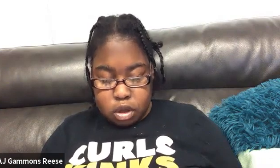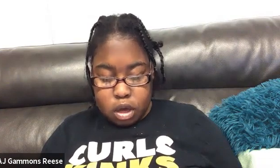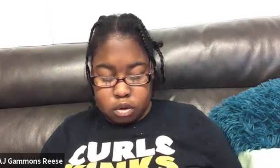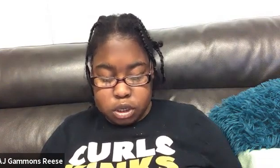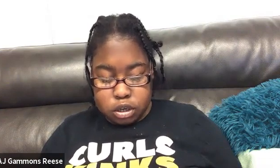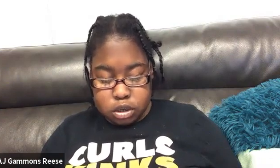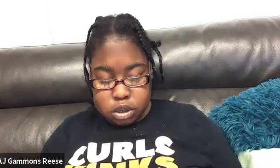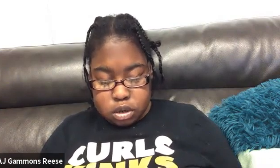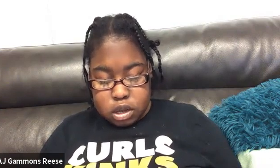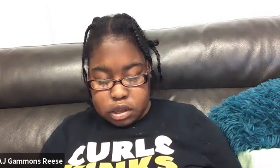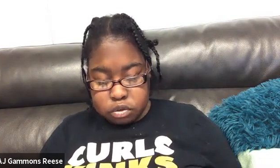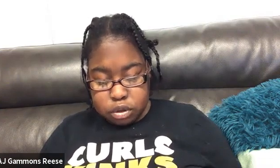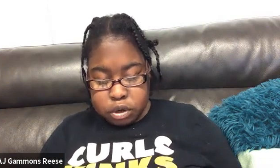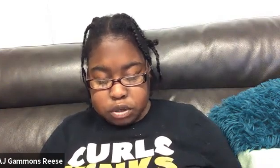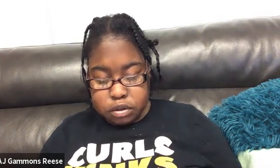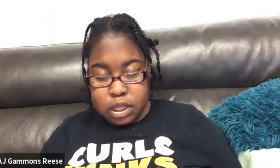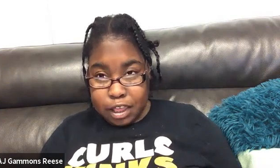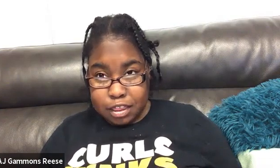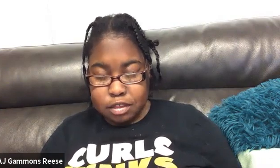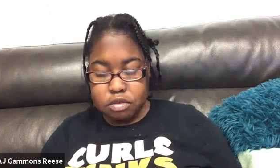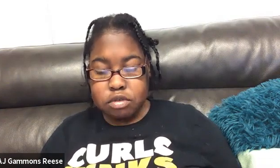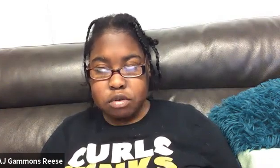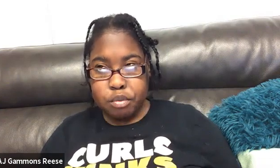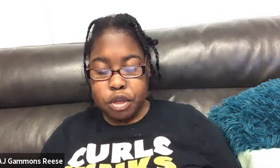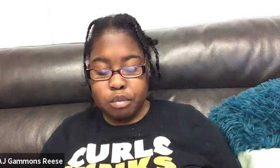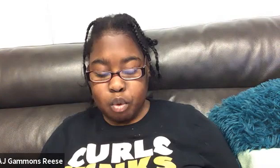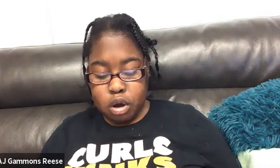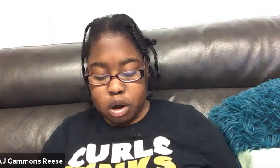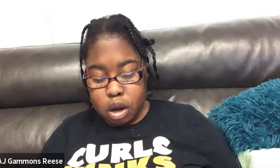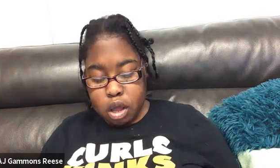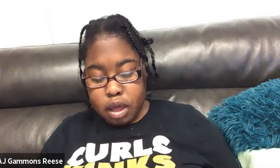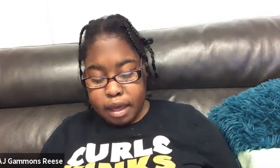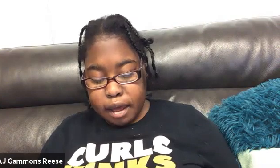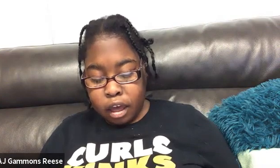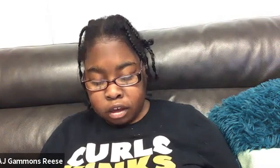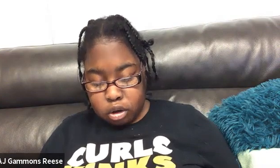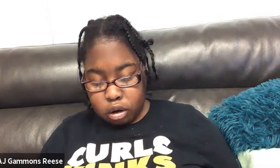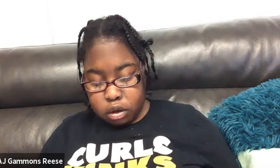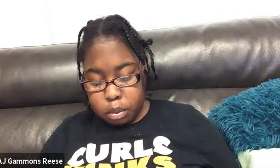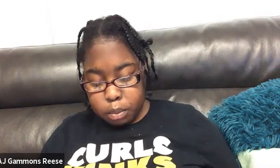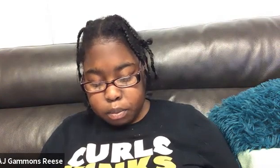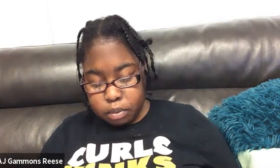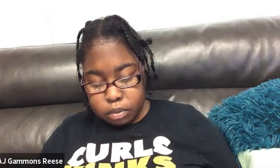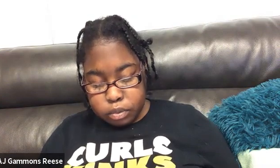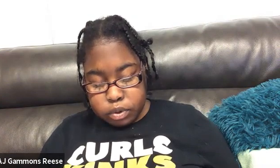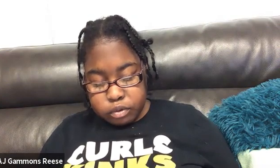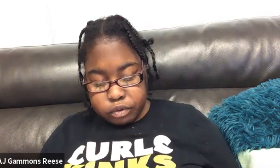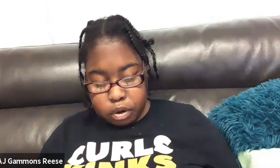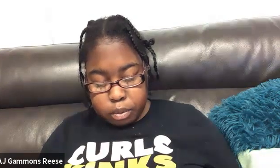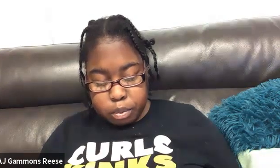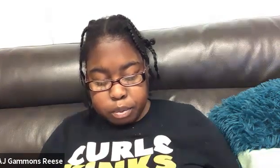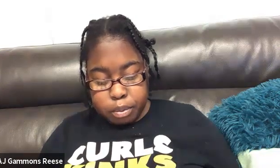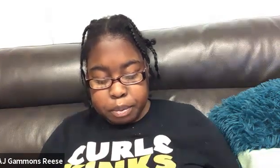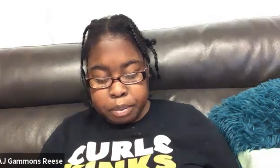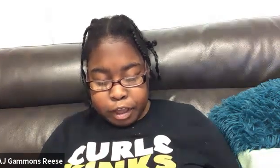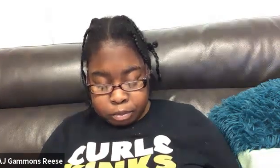self-esteem. I would change history lessons to be more accurate